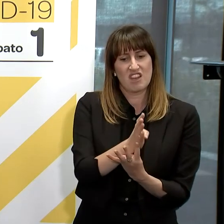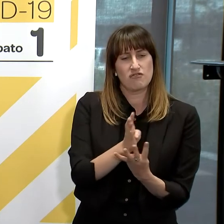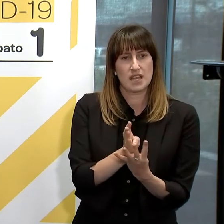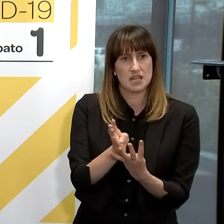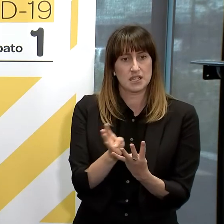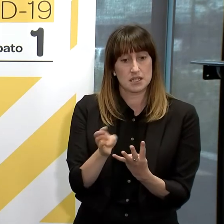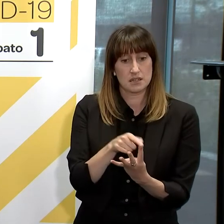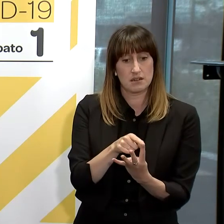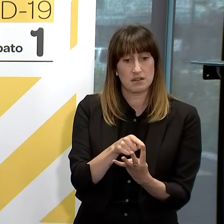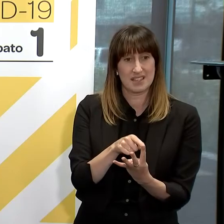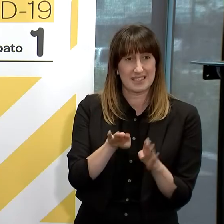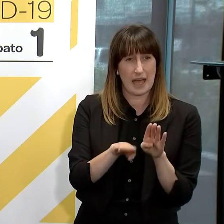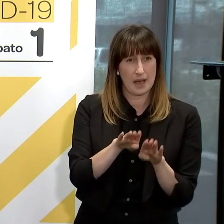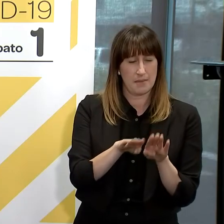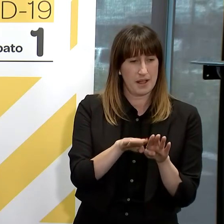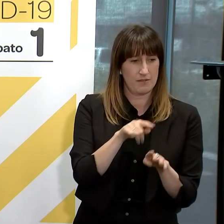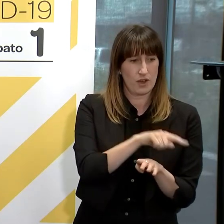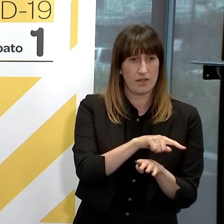individual.